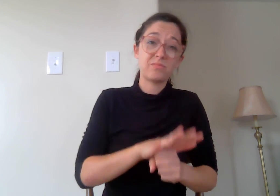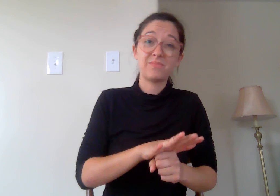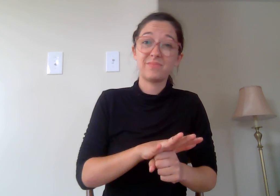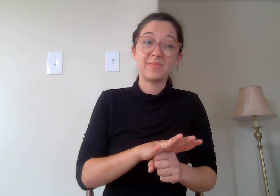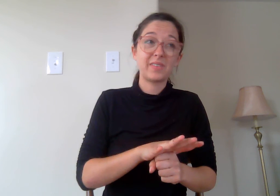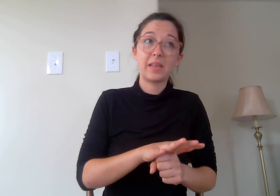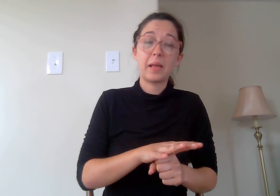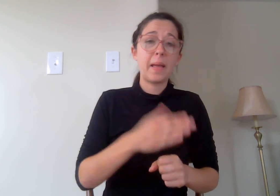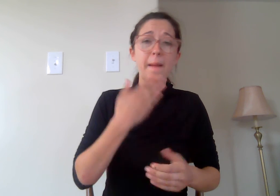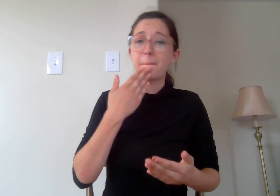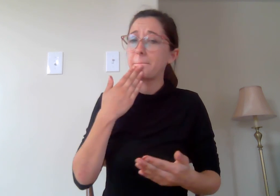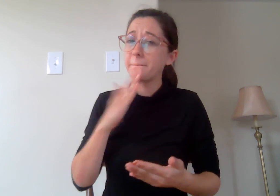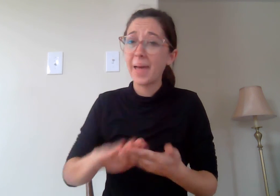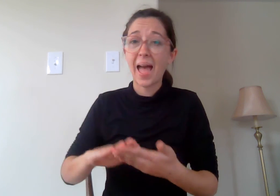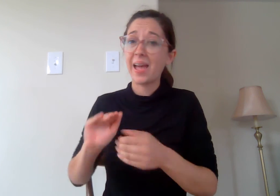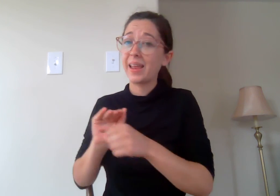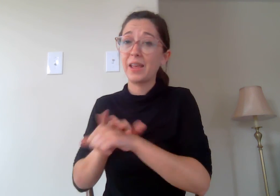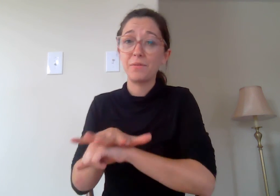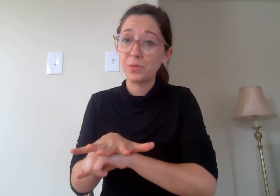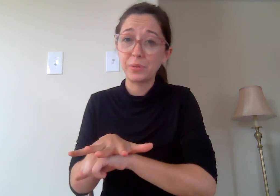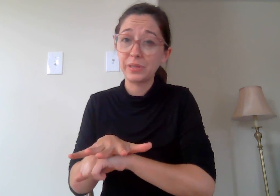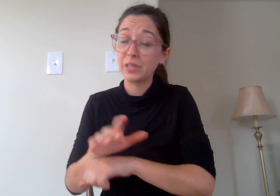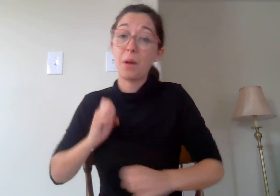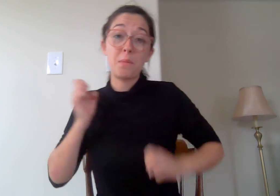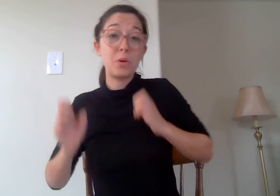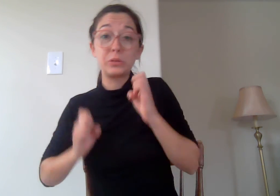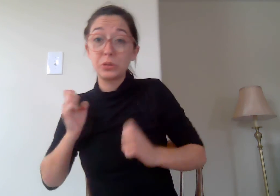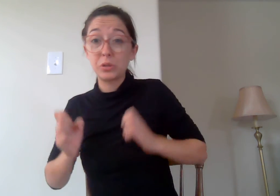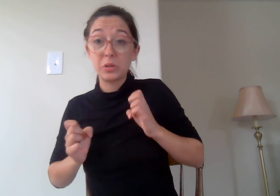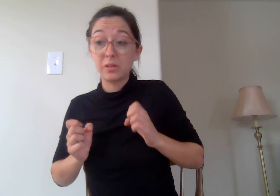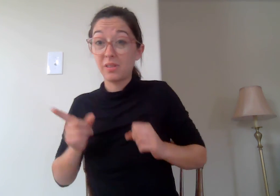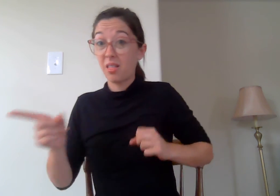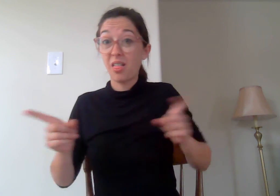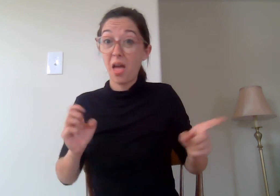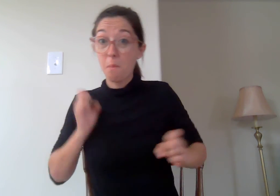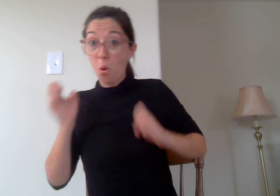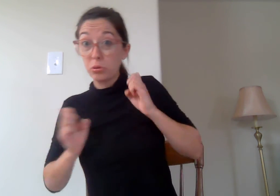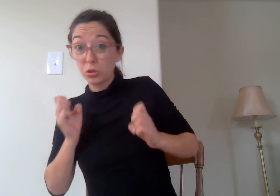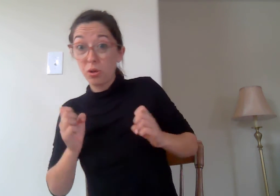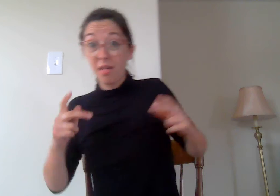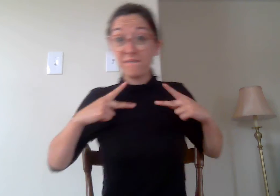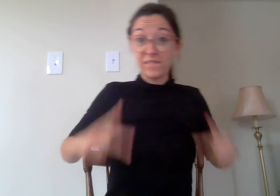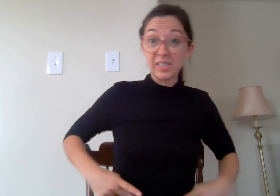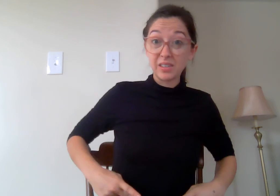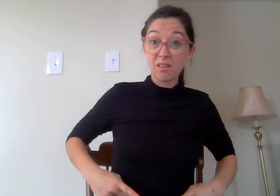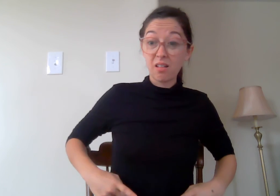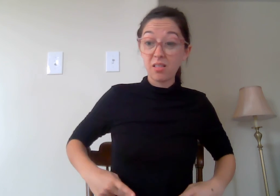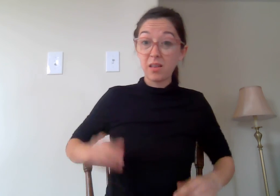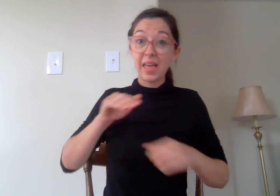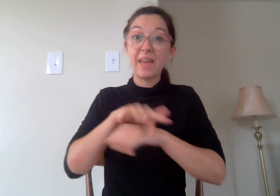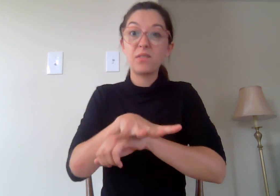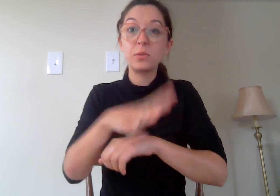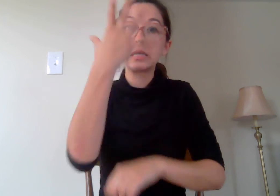distress both mess with sleep. Unfortunately, sleep is the first thing to usually go. And I'm not talking about quantity. I know a lot